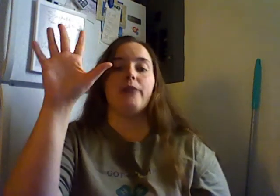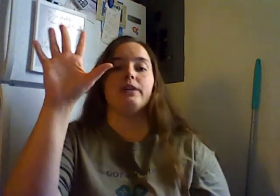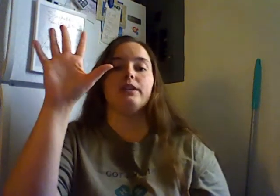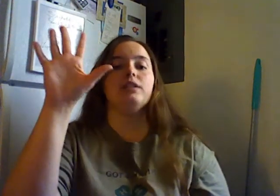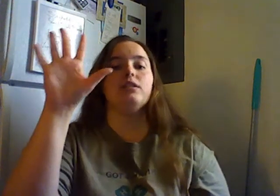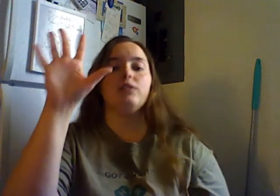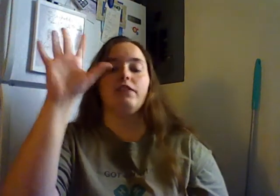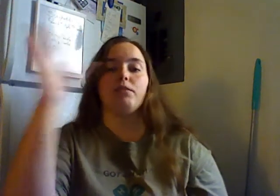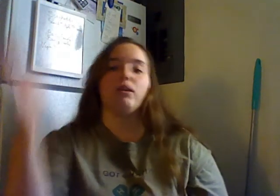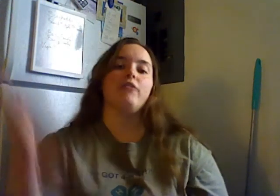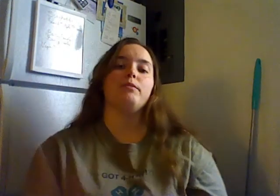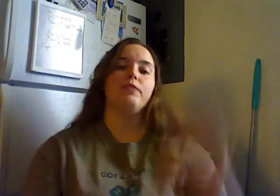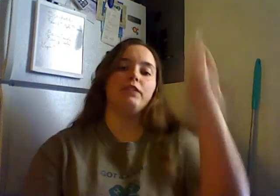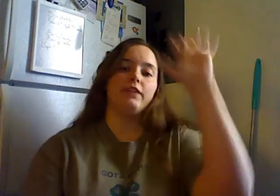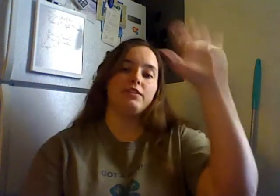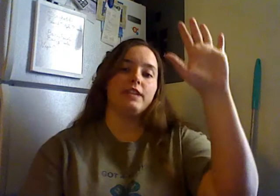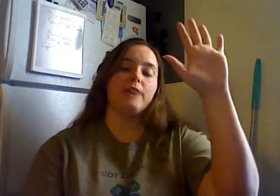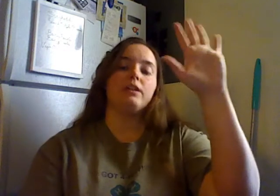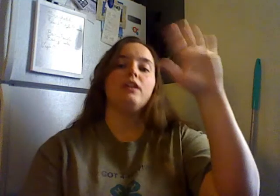one. If you're more comfortable with your left, use that one.